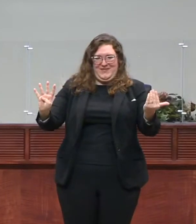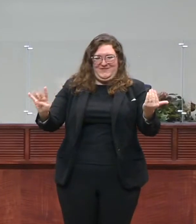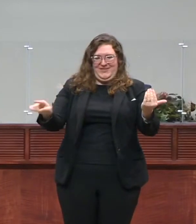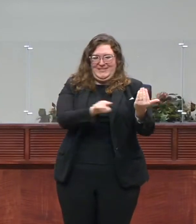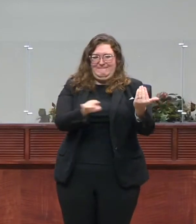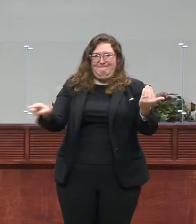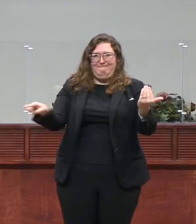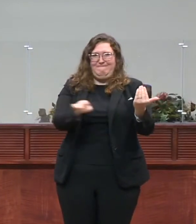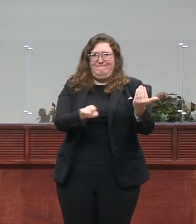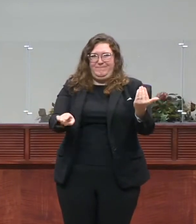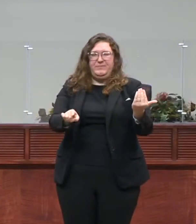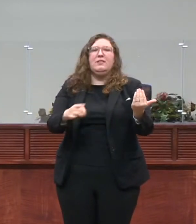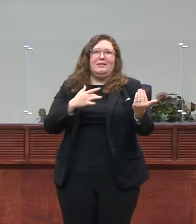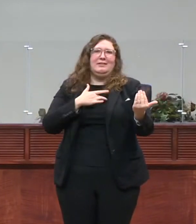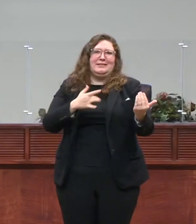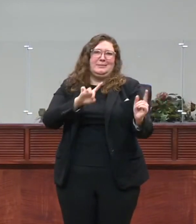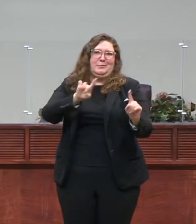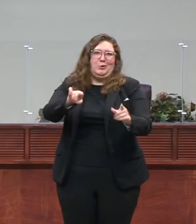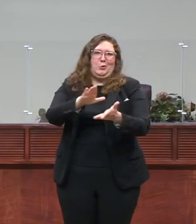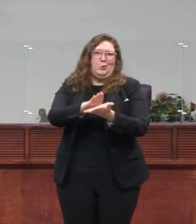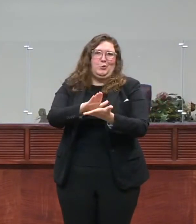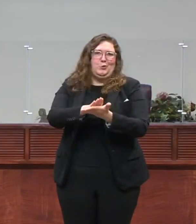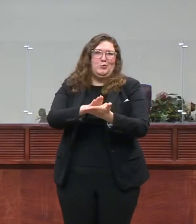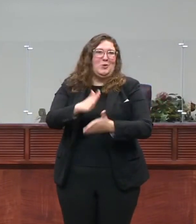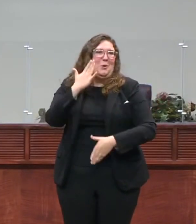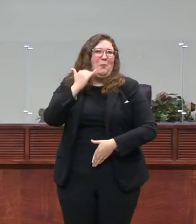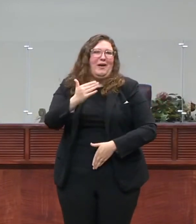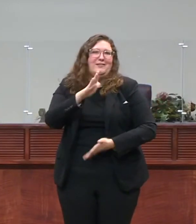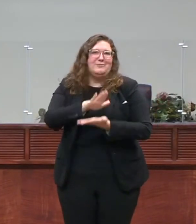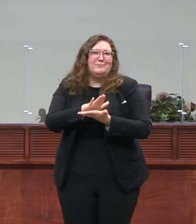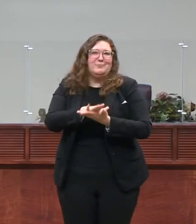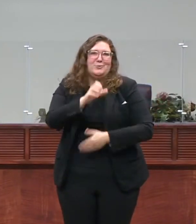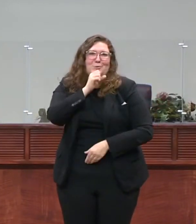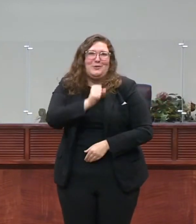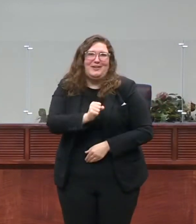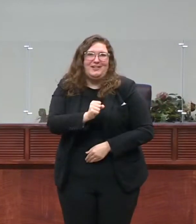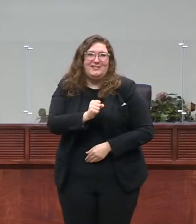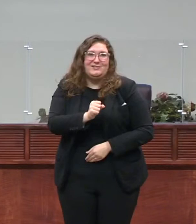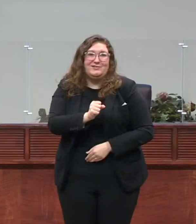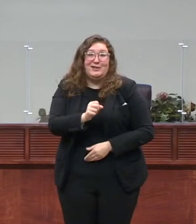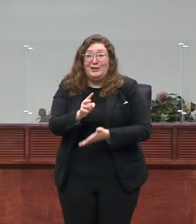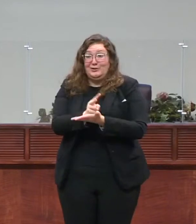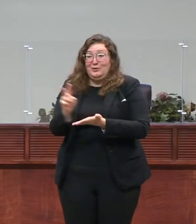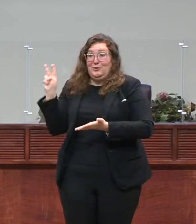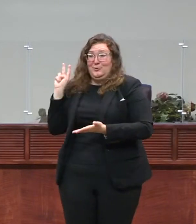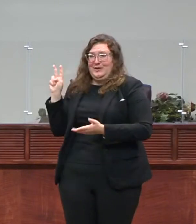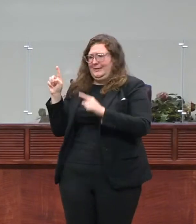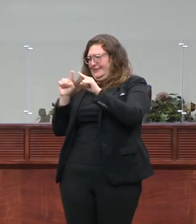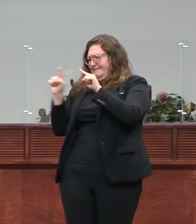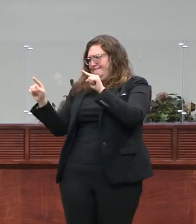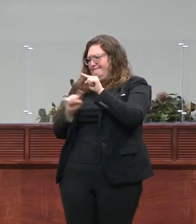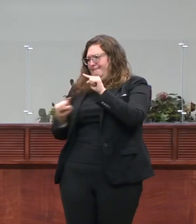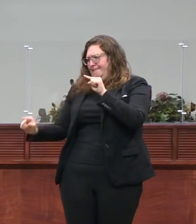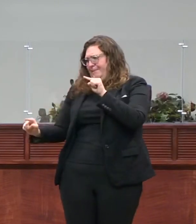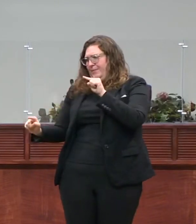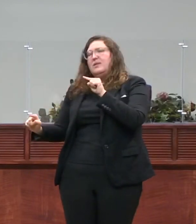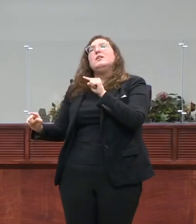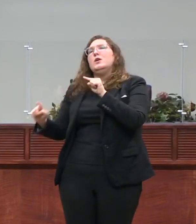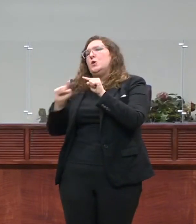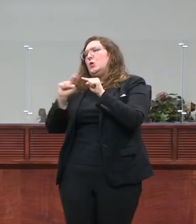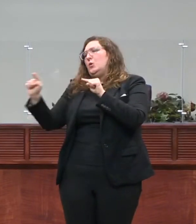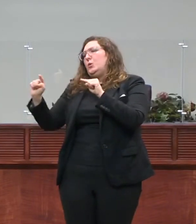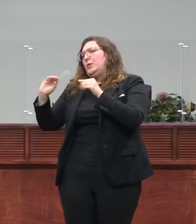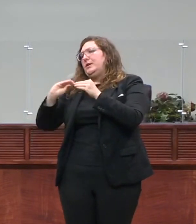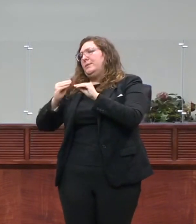in school age. The last 2 weeks, week 33 and 34, we have seen a